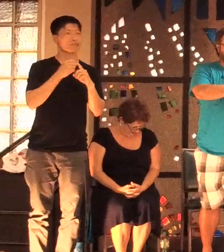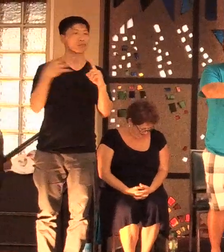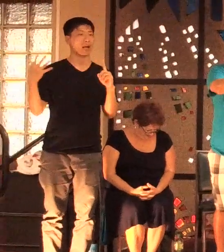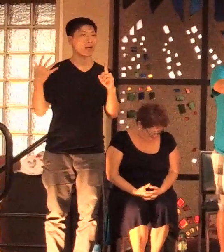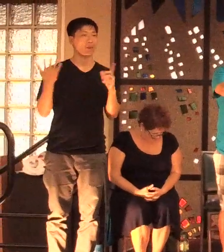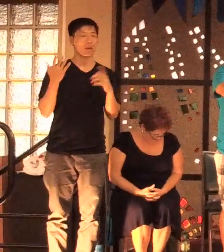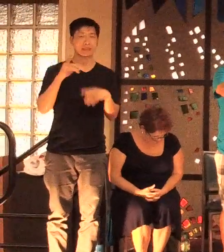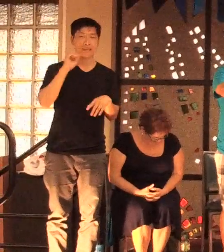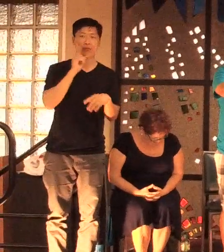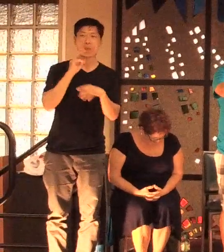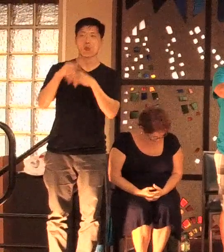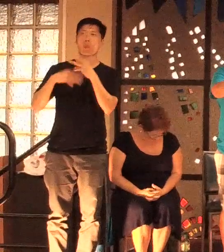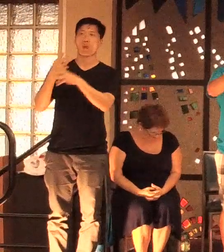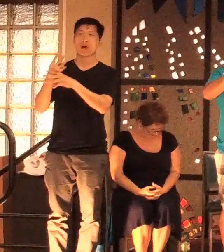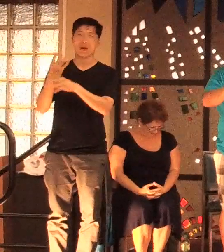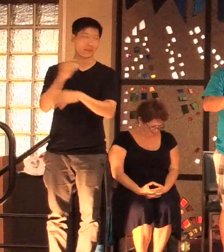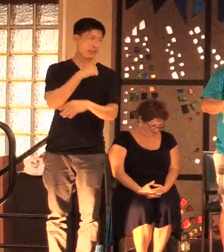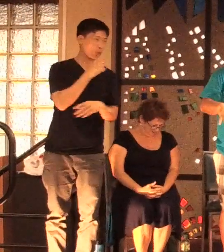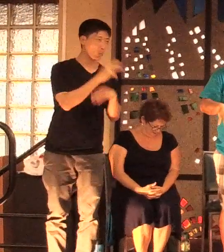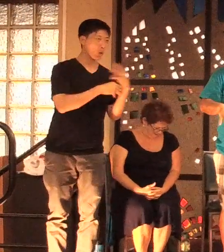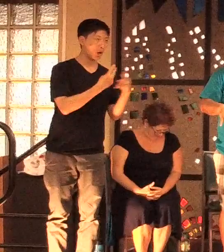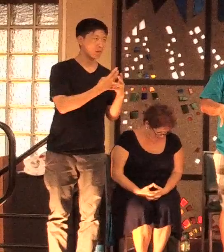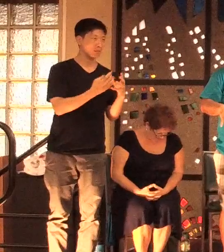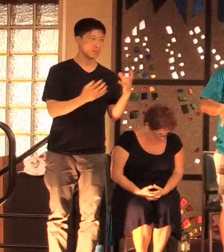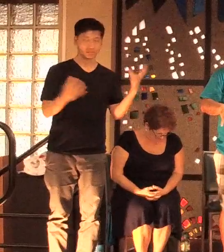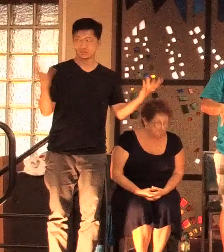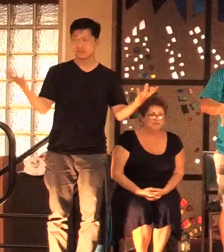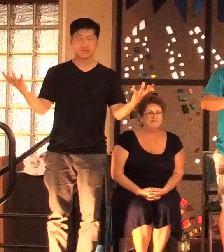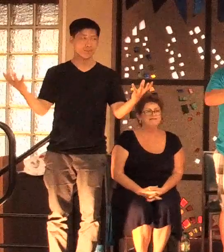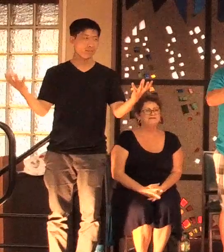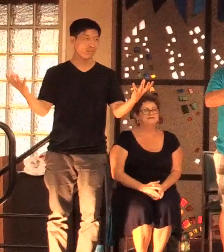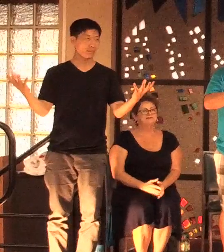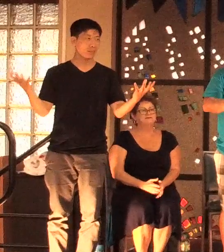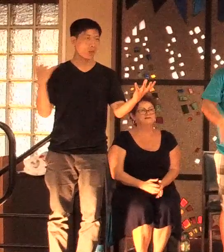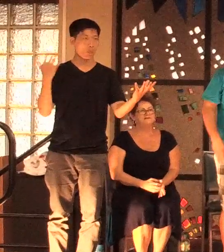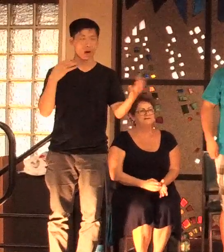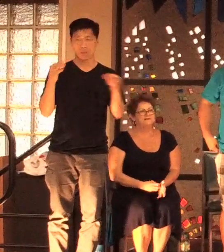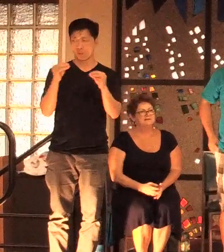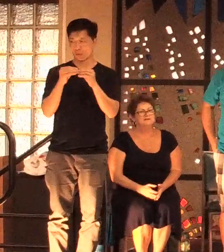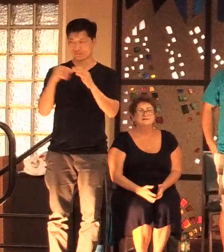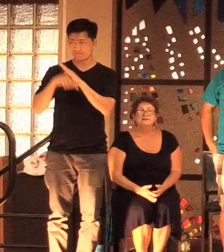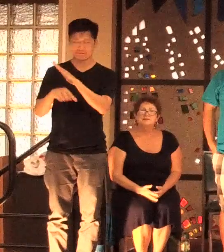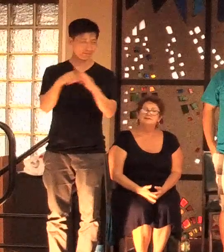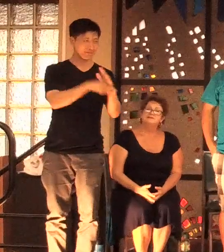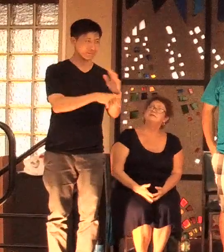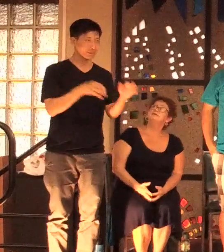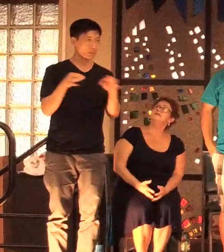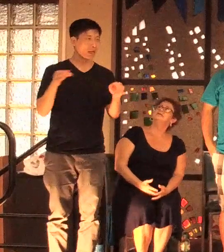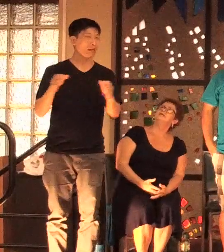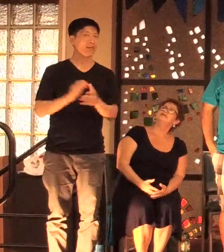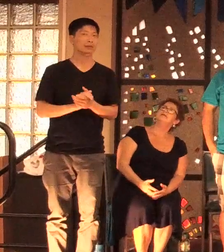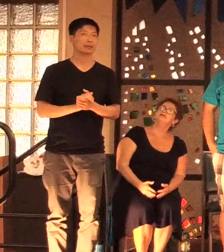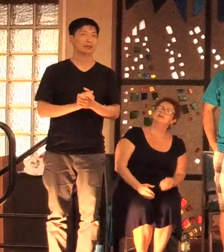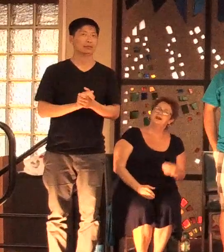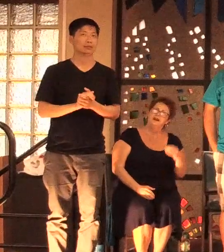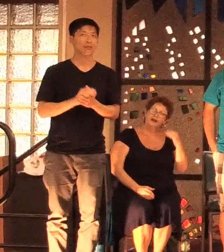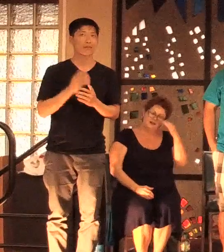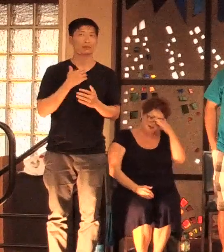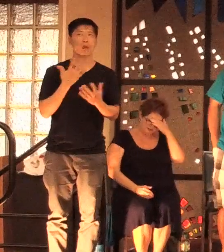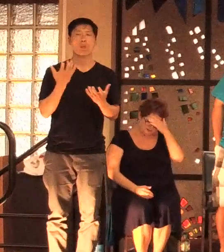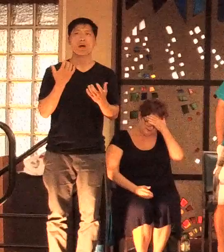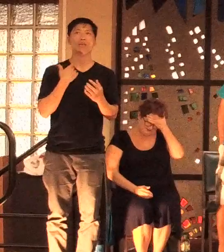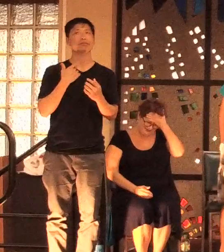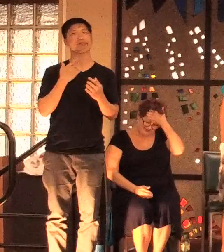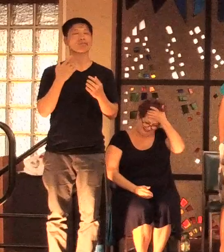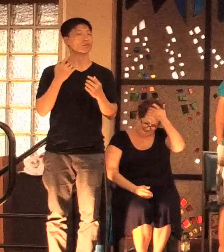the deaf world and the hearing world. Kind of expand on that. I kind of want to use like a